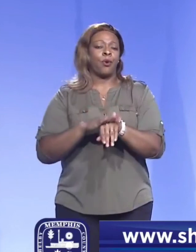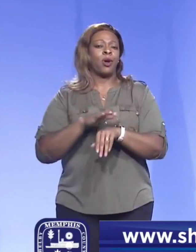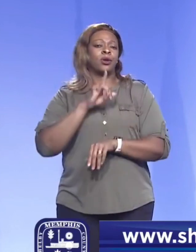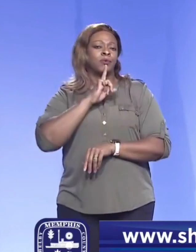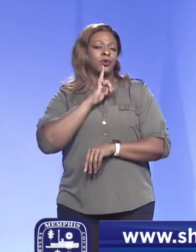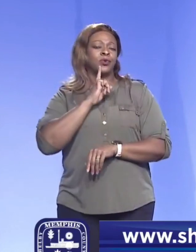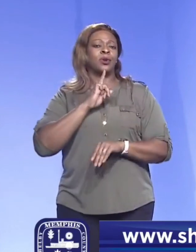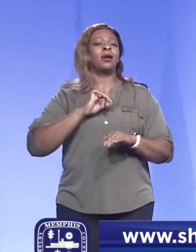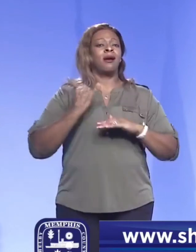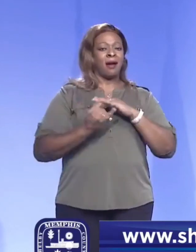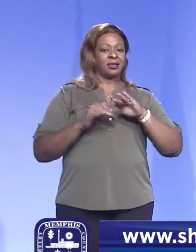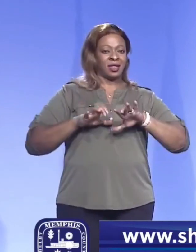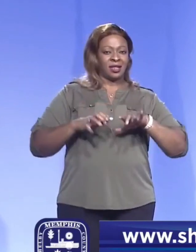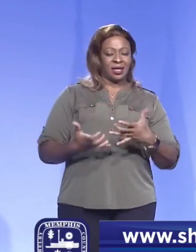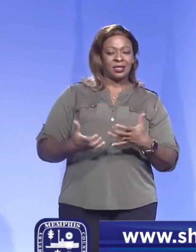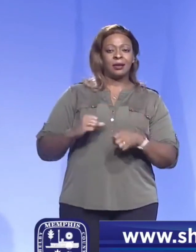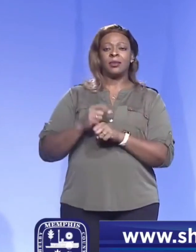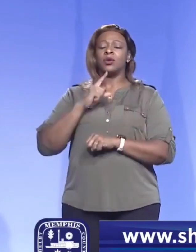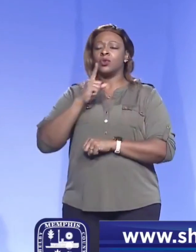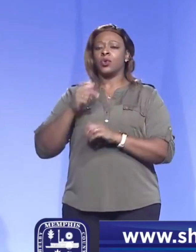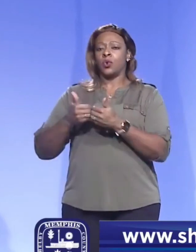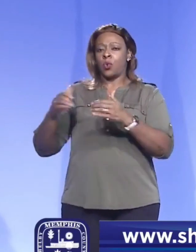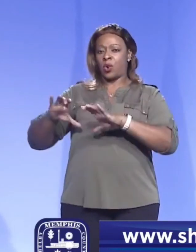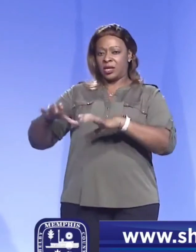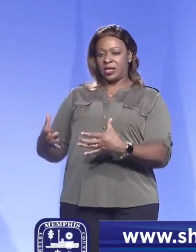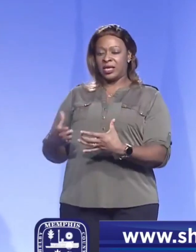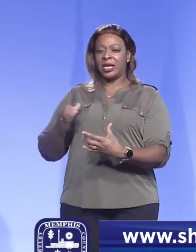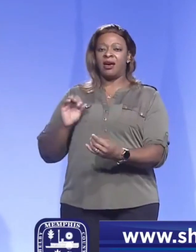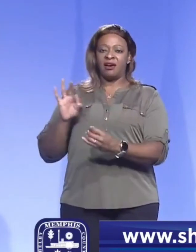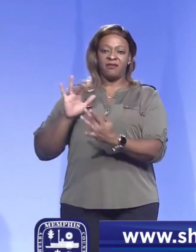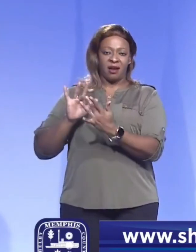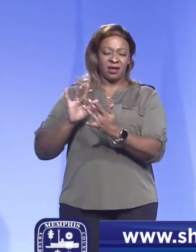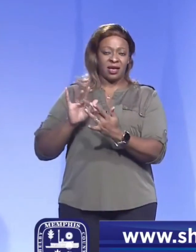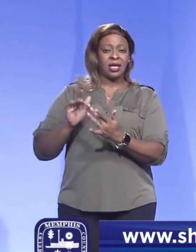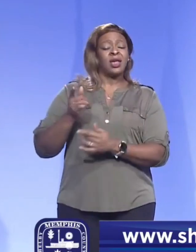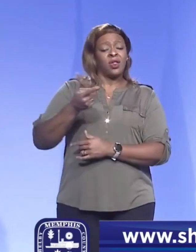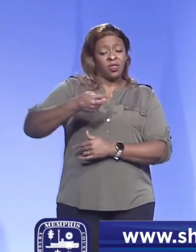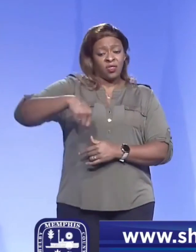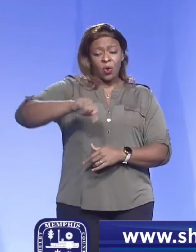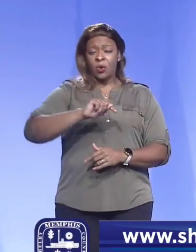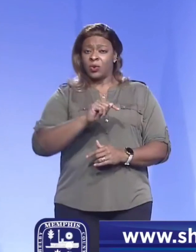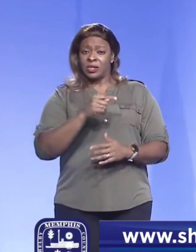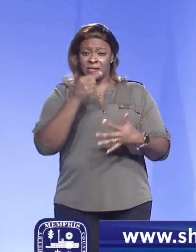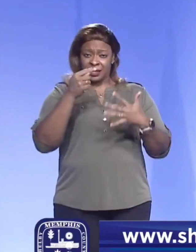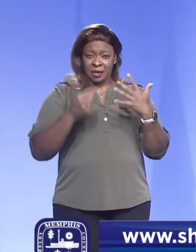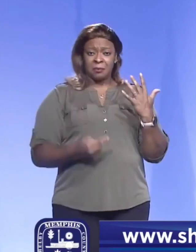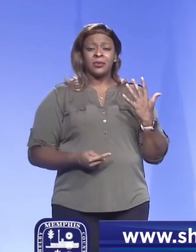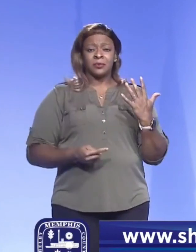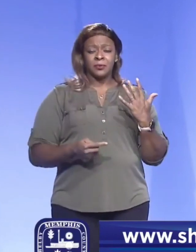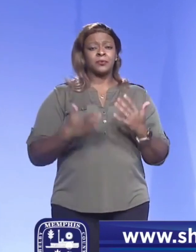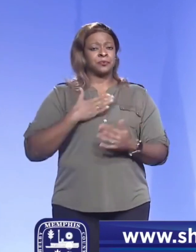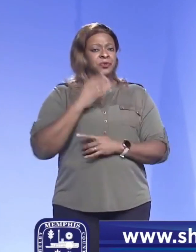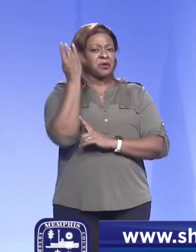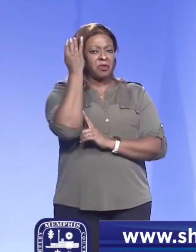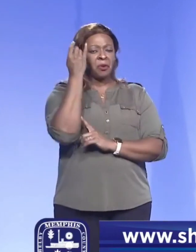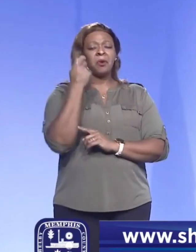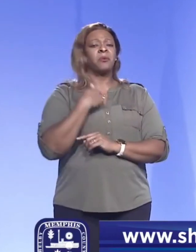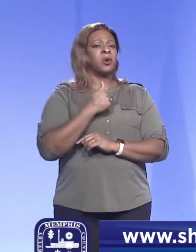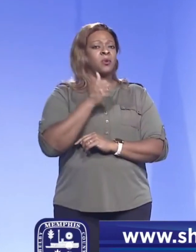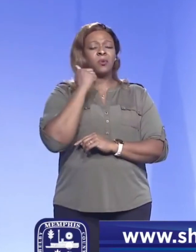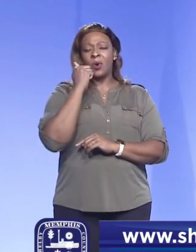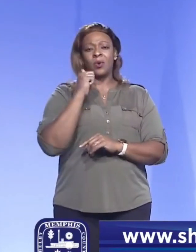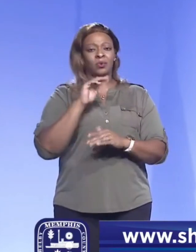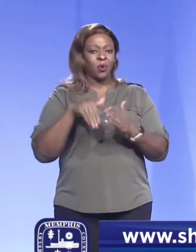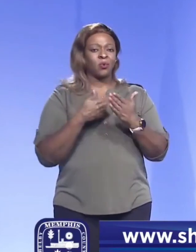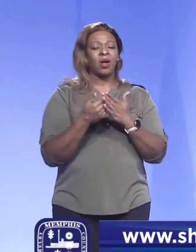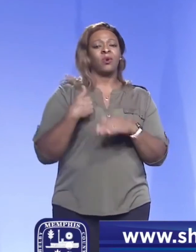assuring isolation and assuring quarantine of contacts. With all of that, my thoughts are that we won't get to the place